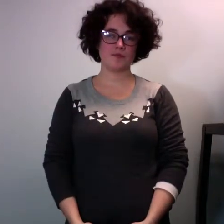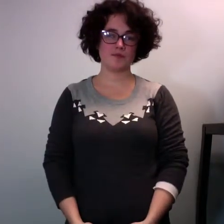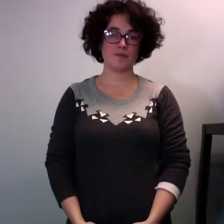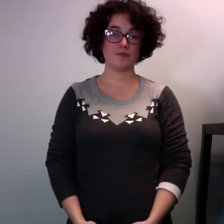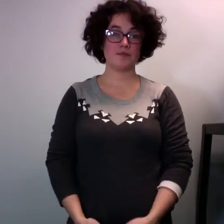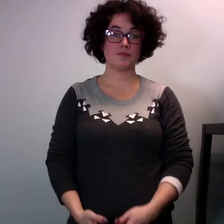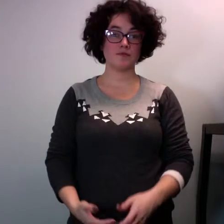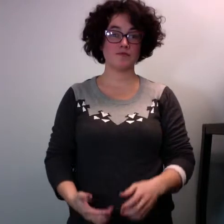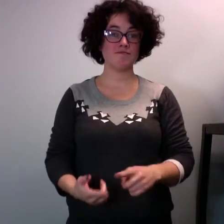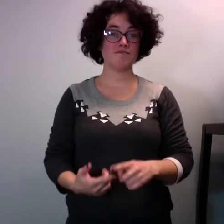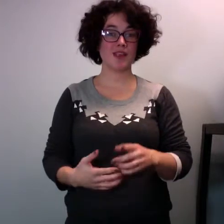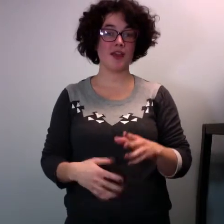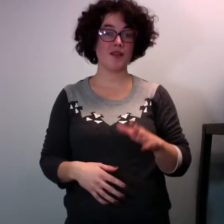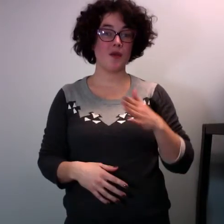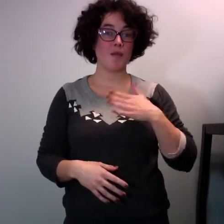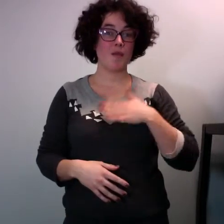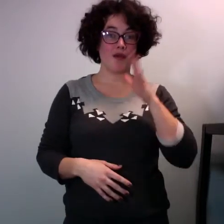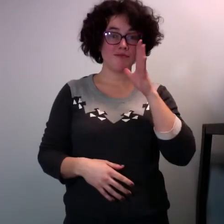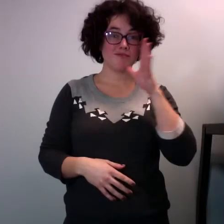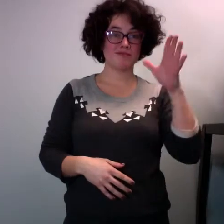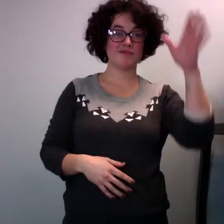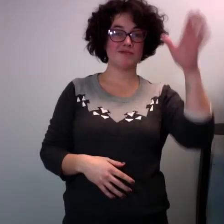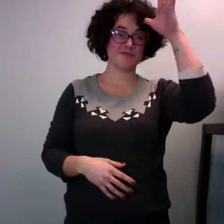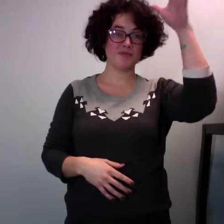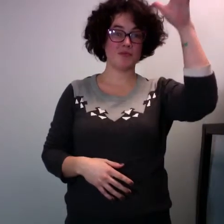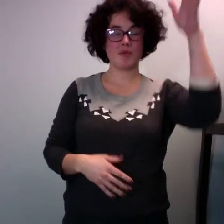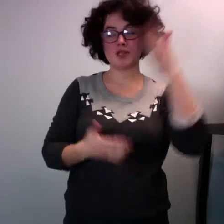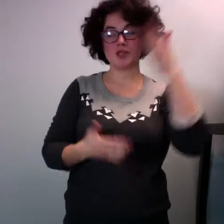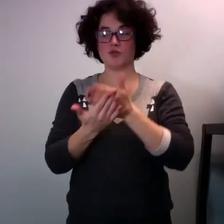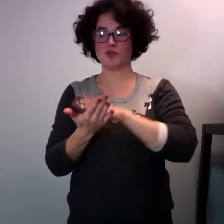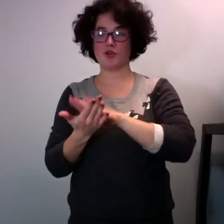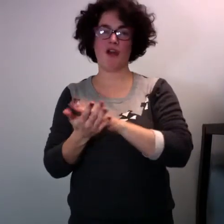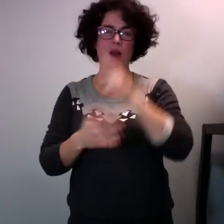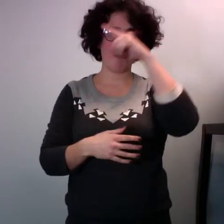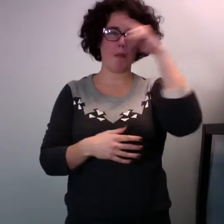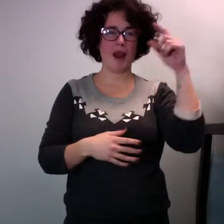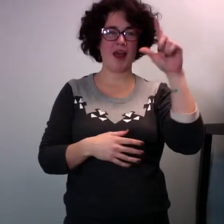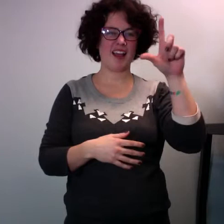They had to cook on a black leaded stove with the heat of coal from the fire.